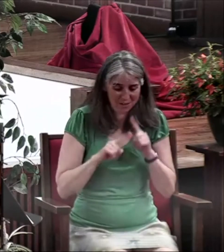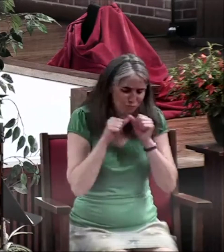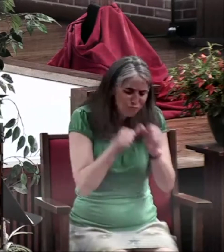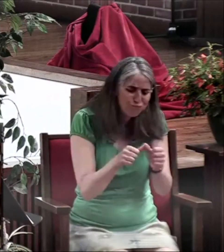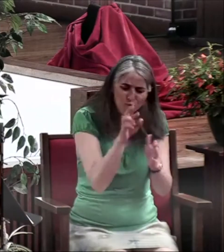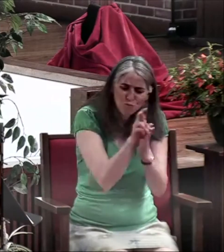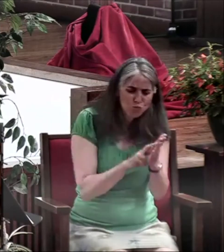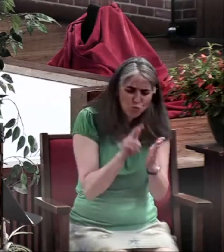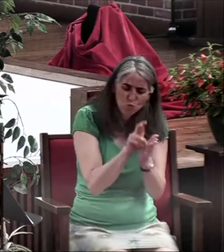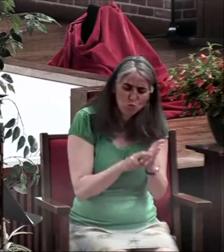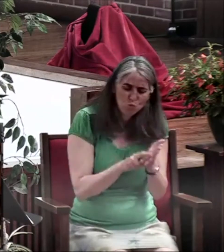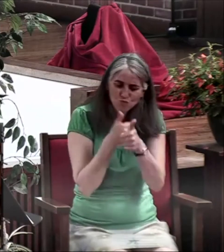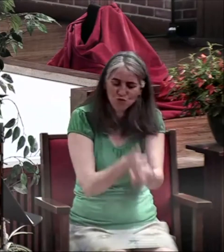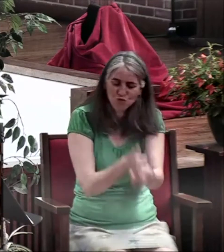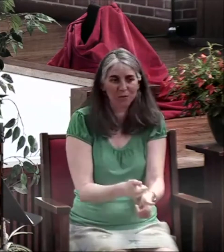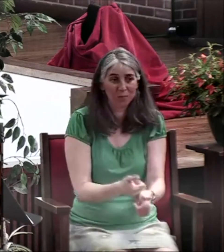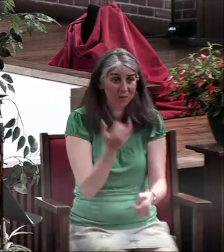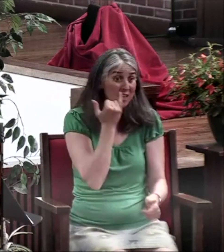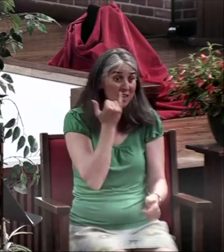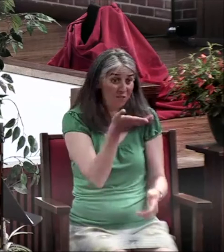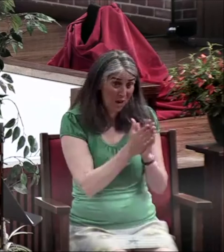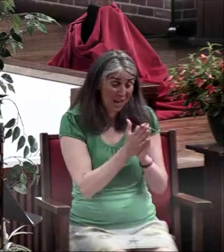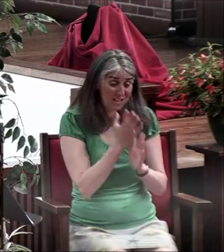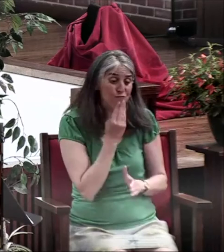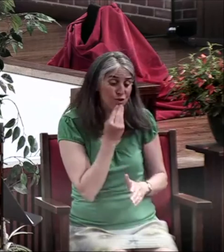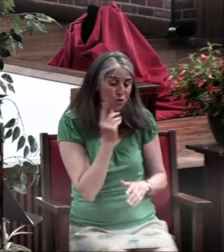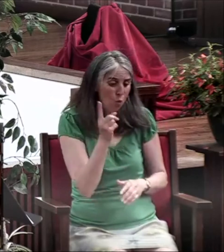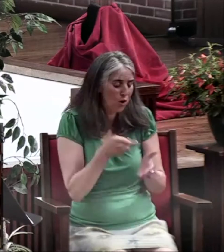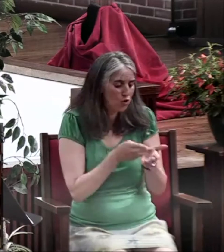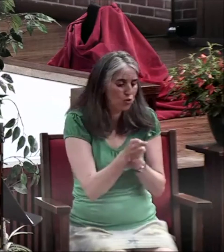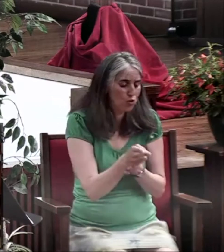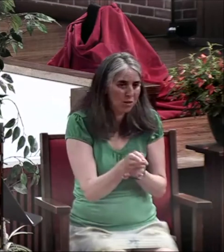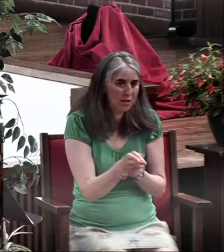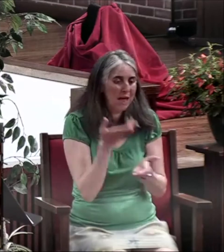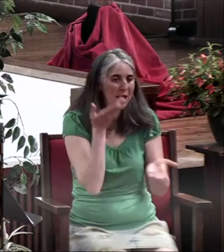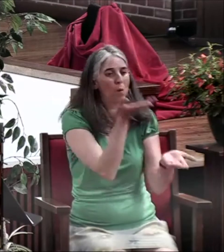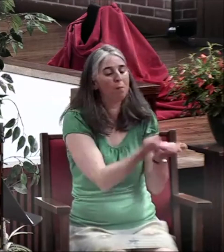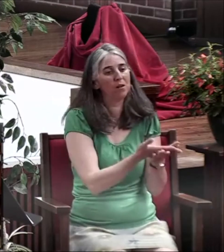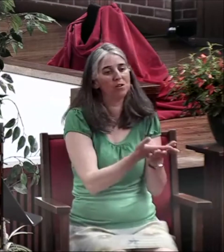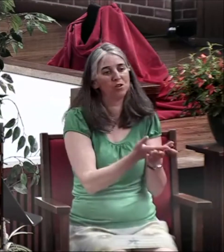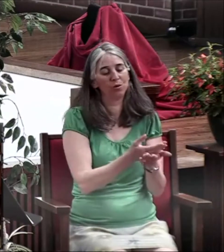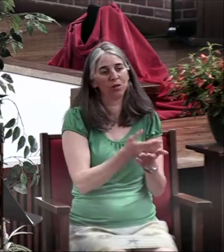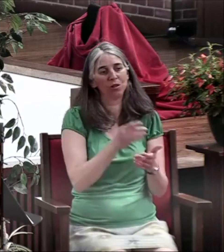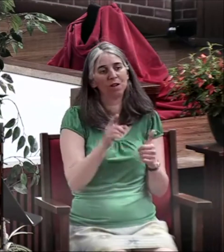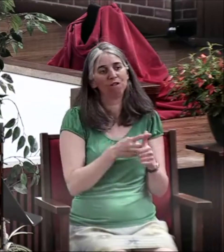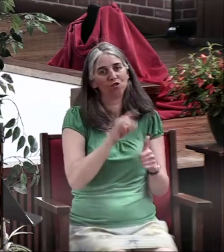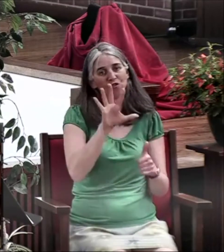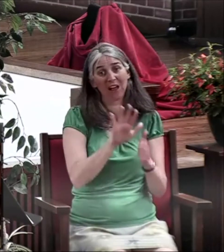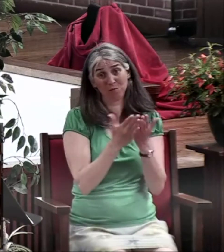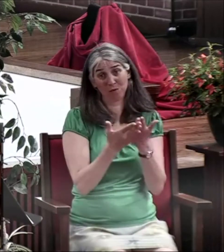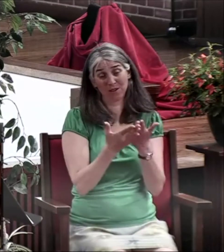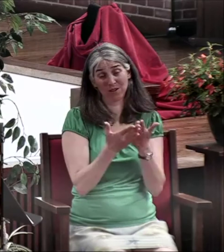If you ask somebody from Judaism, "Where is the truth?" they will point you to the Torah. If you ask a